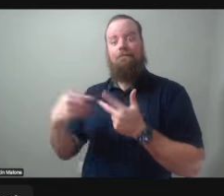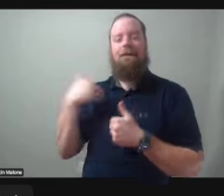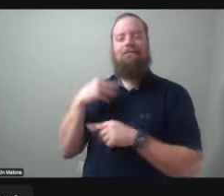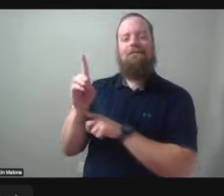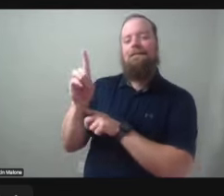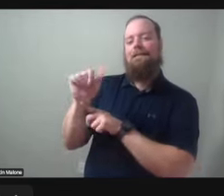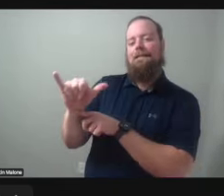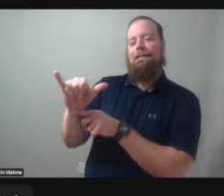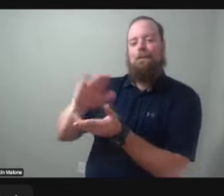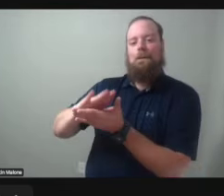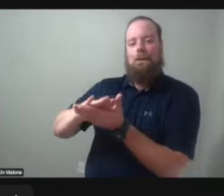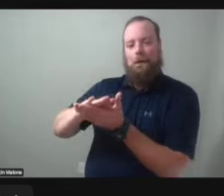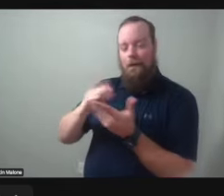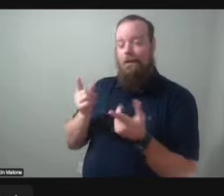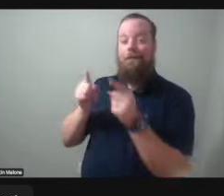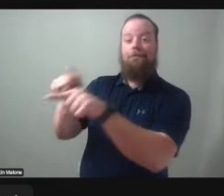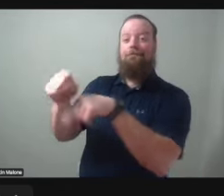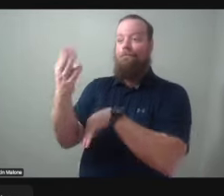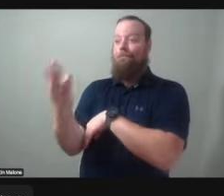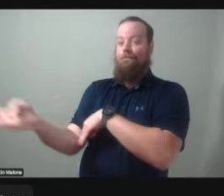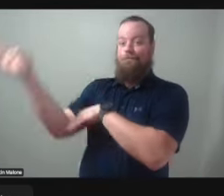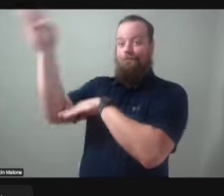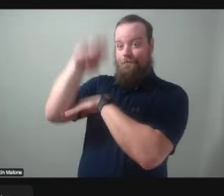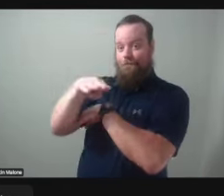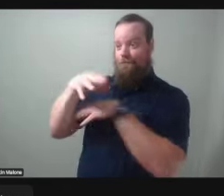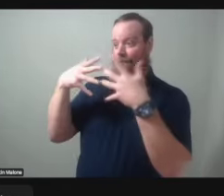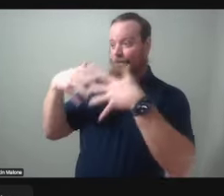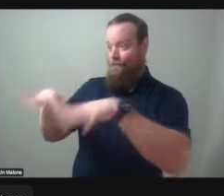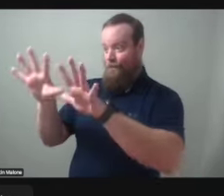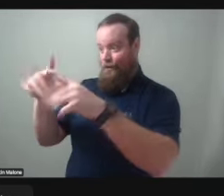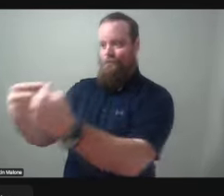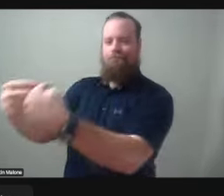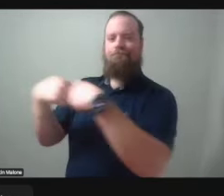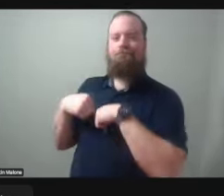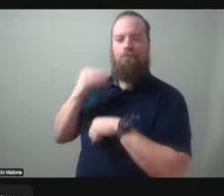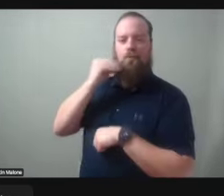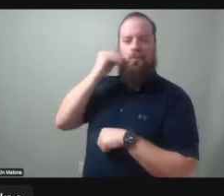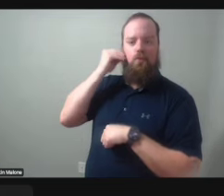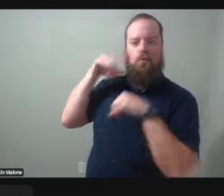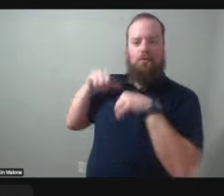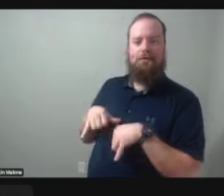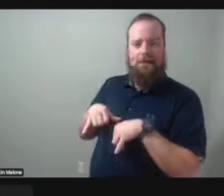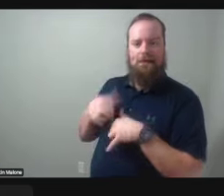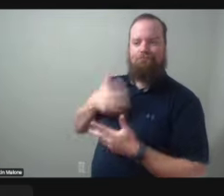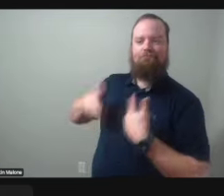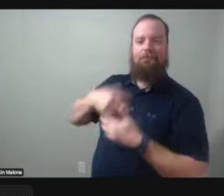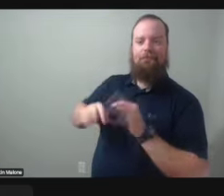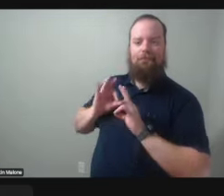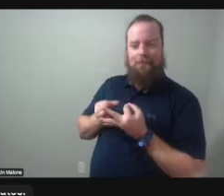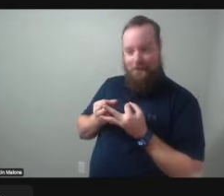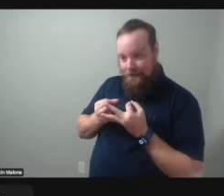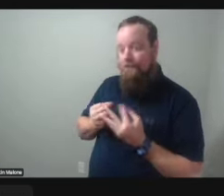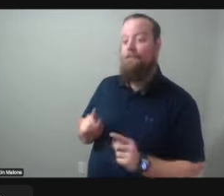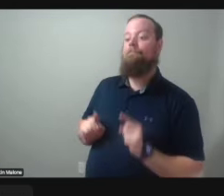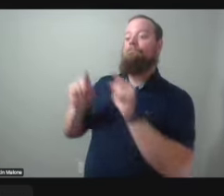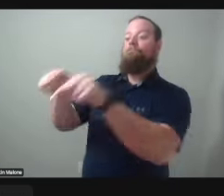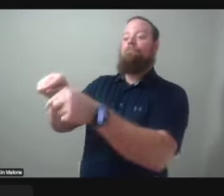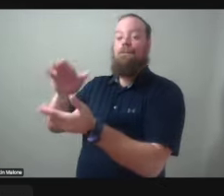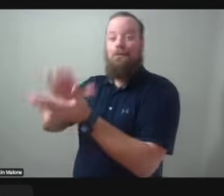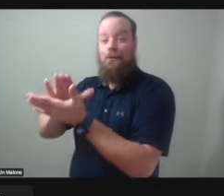are immersed day and night with language and culture and stories and just constantly surrounded by deaf people. Next, there are day